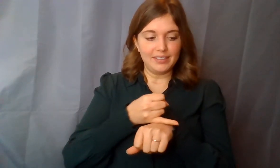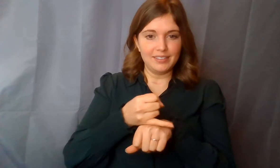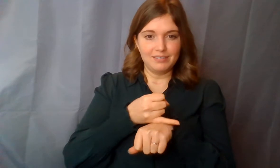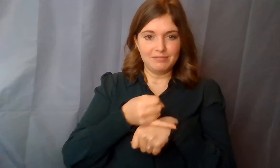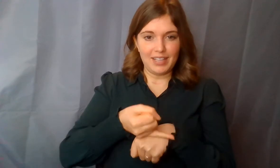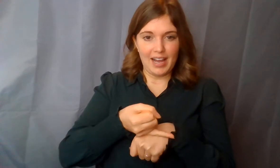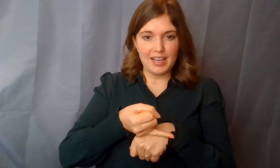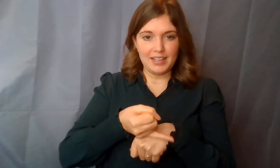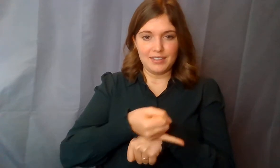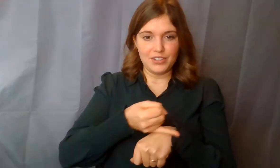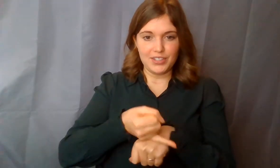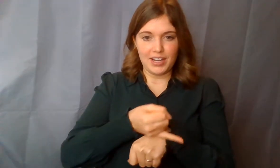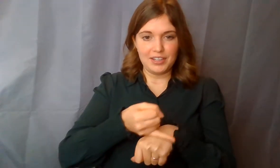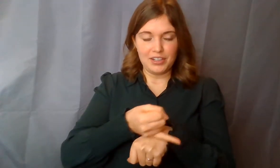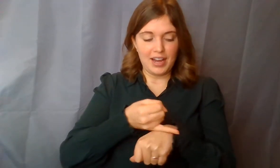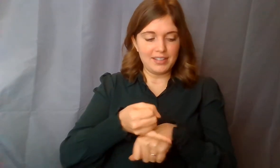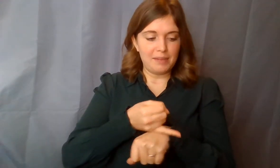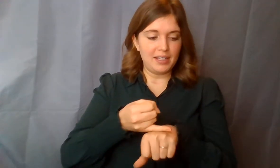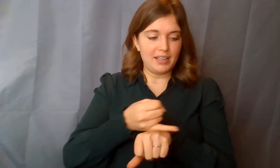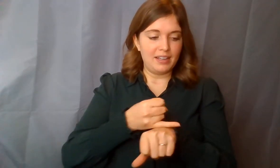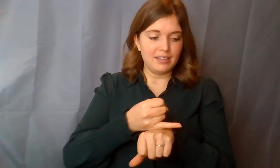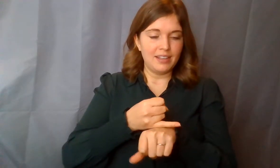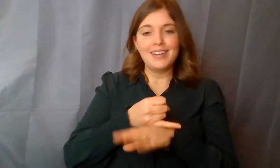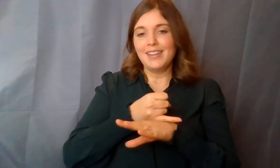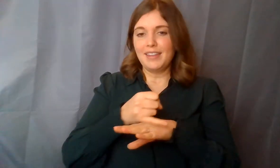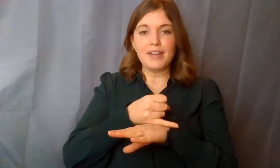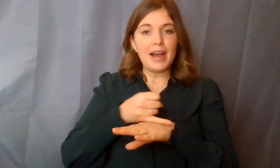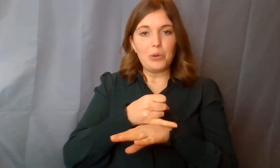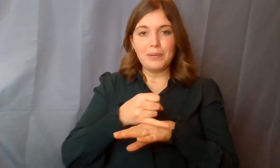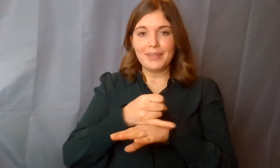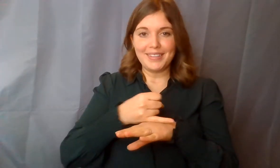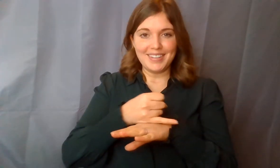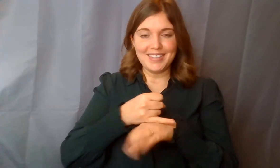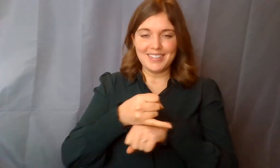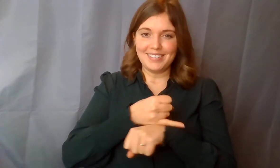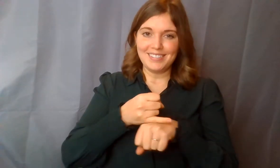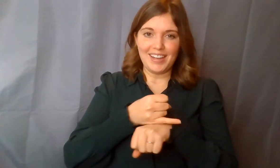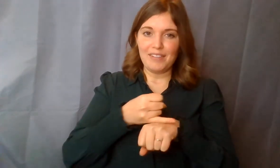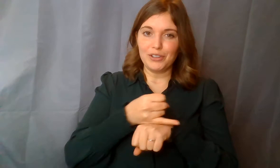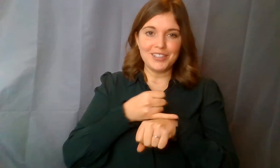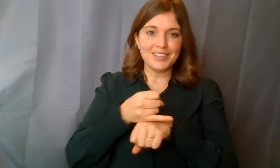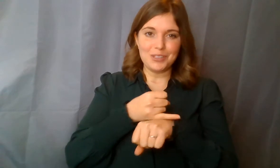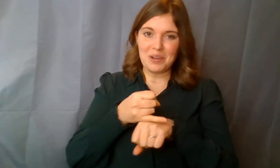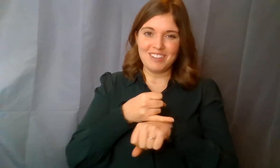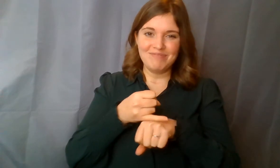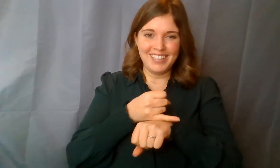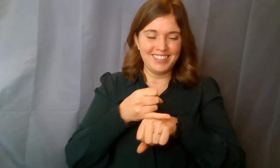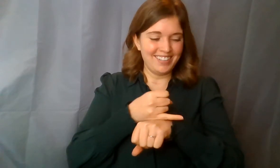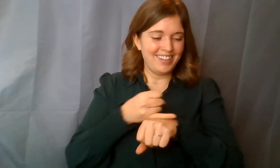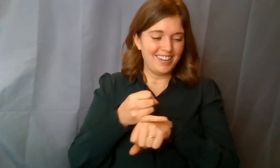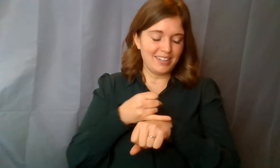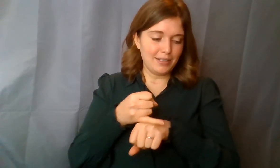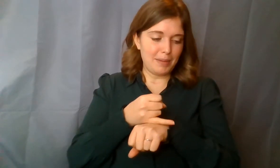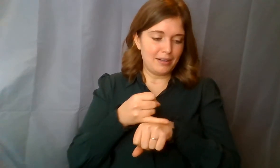Island. The I is just on your non-dominant hand. They've got to open like this. I've learned it this way. It doesn't matter